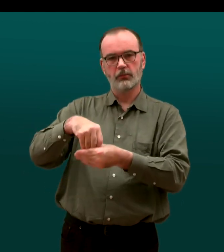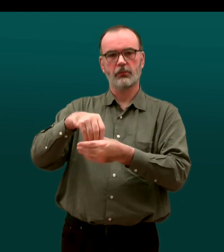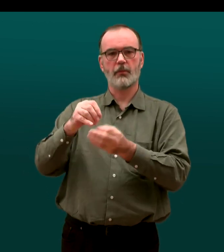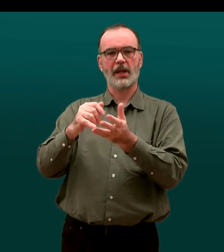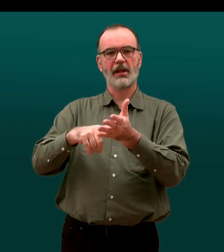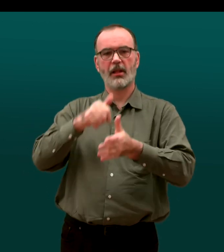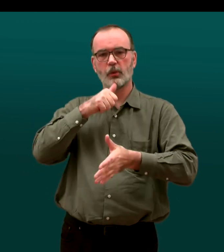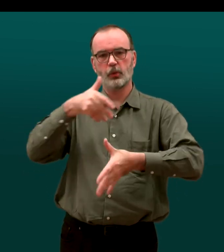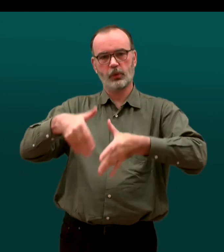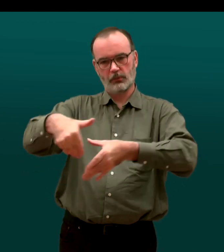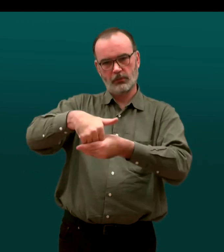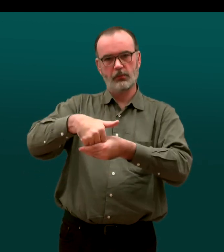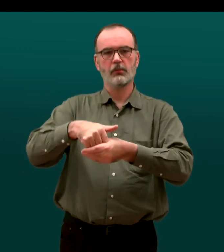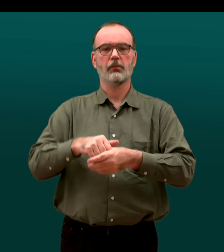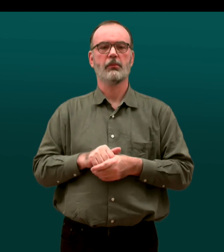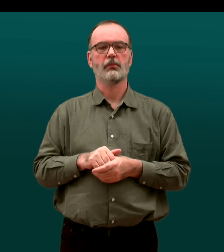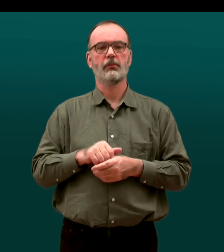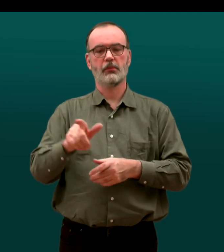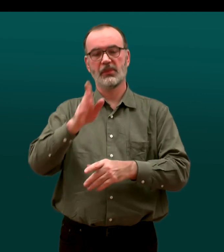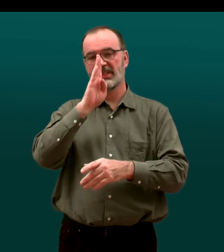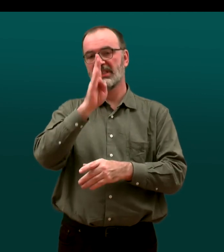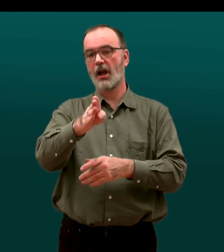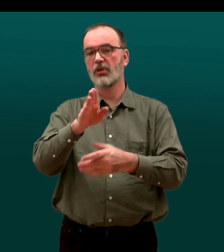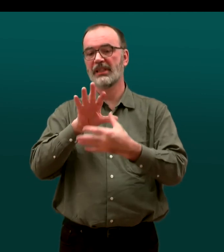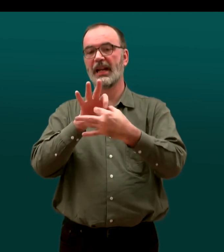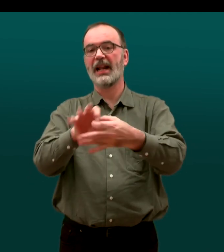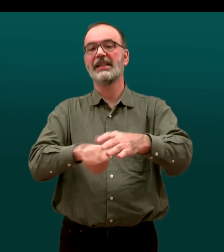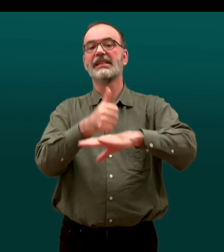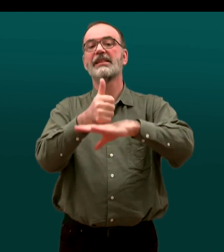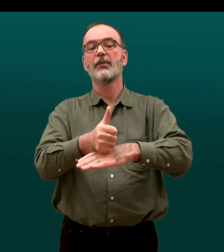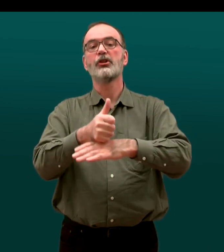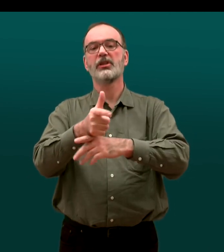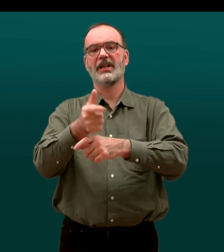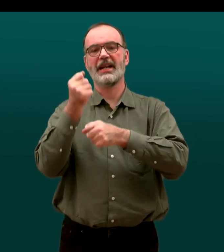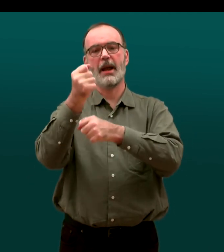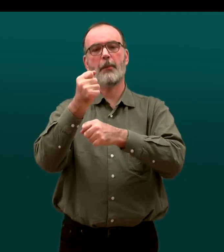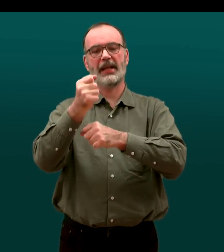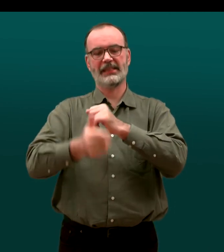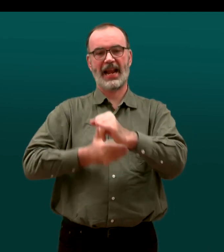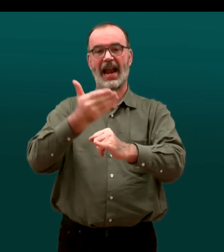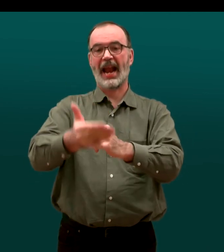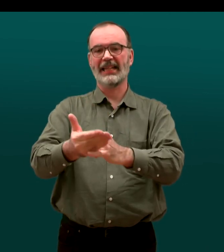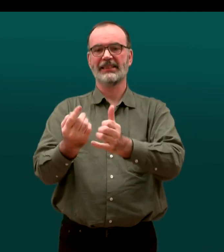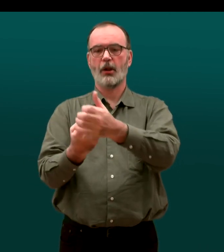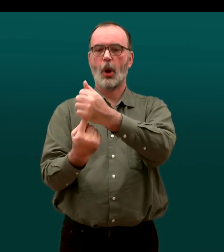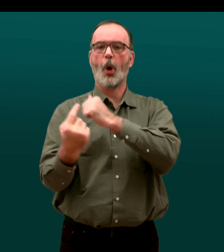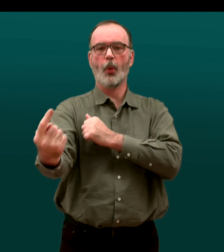explicitly considers the needs of BSL users. Using direct links established with the campaign to end